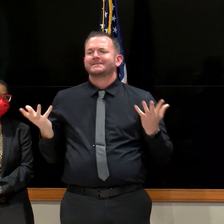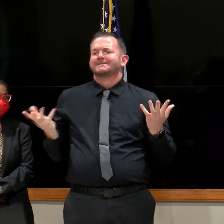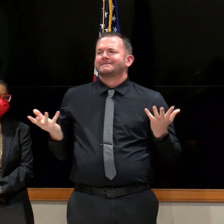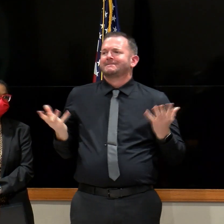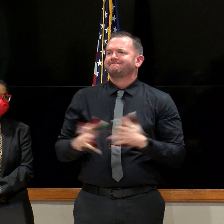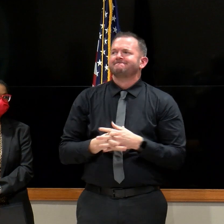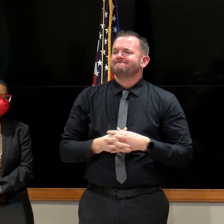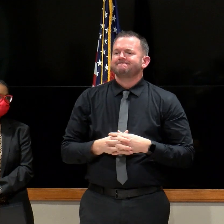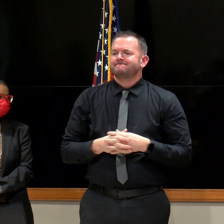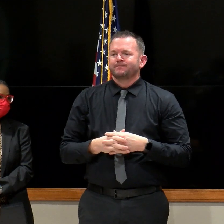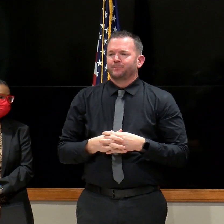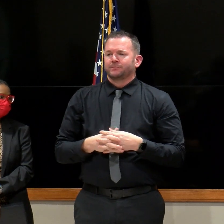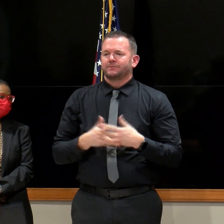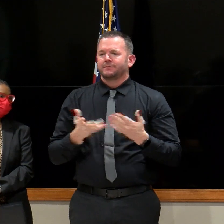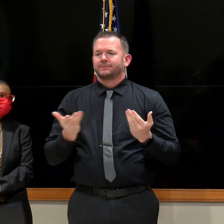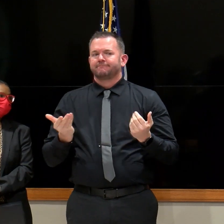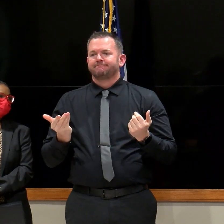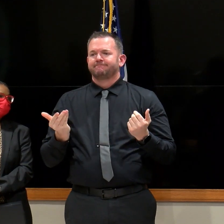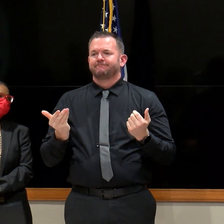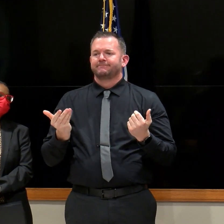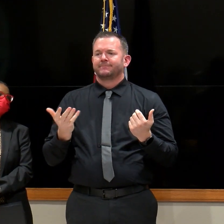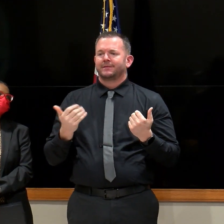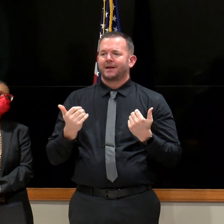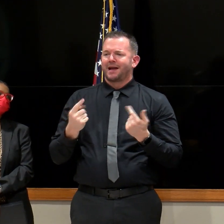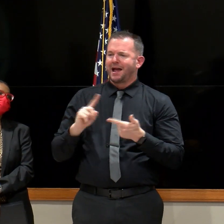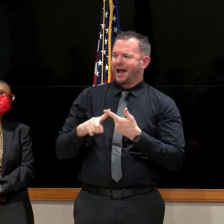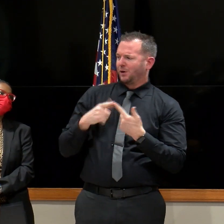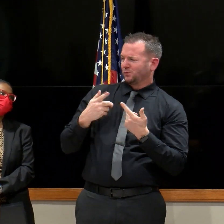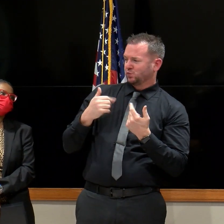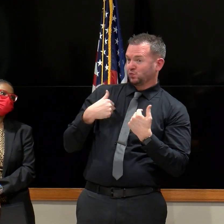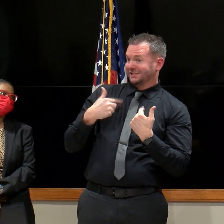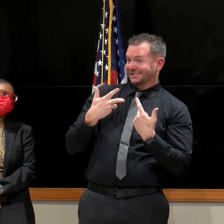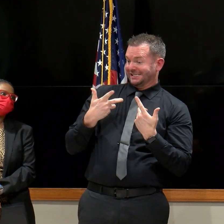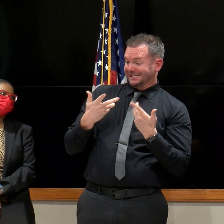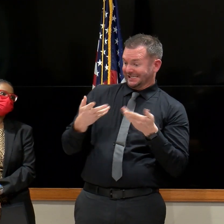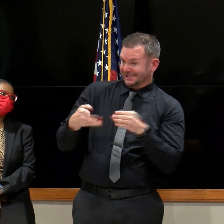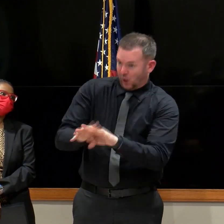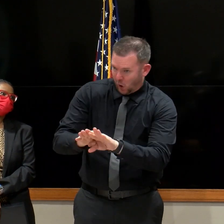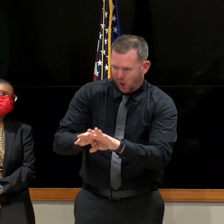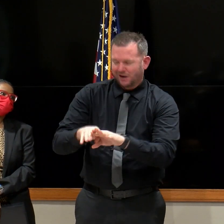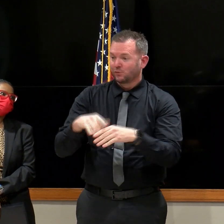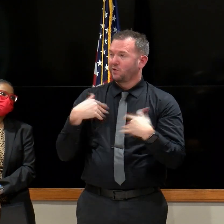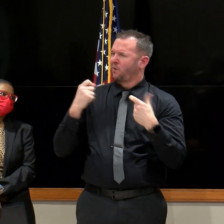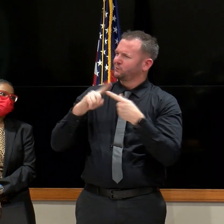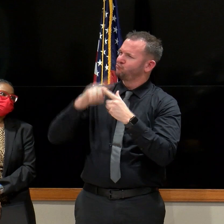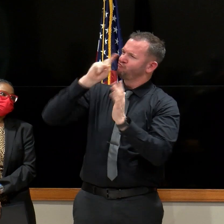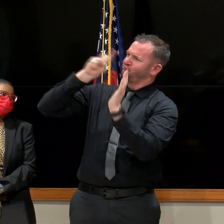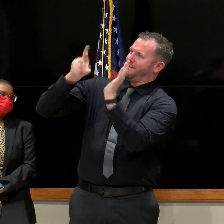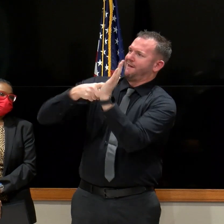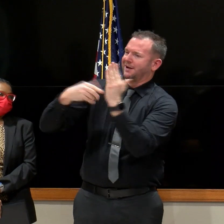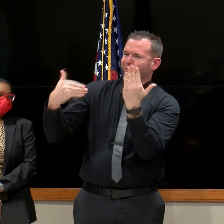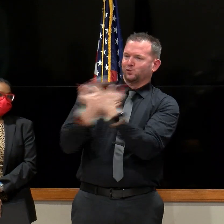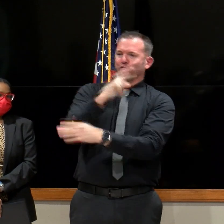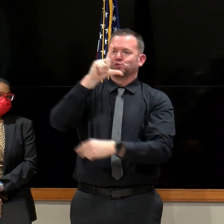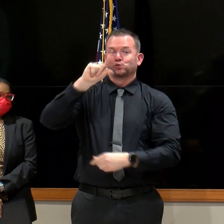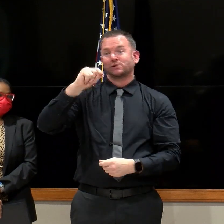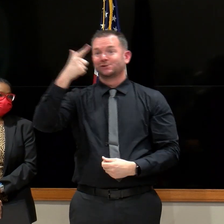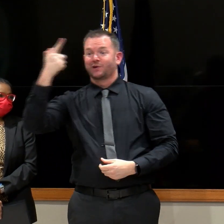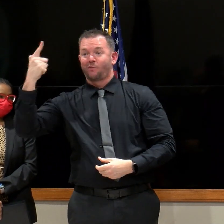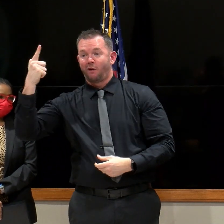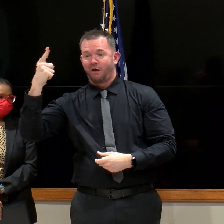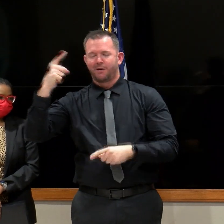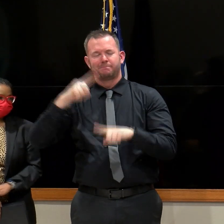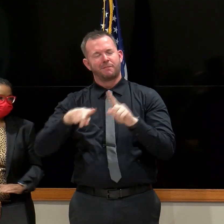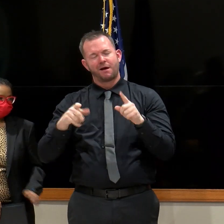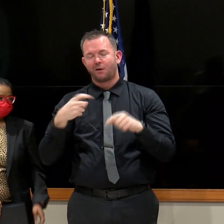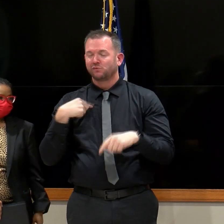want to say to people as it relates to the New Year's Eve festivities, it cannot, must not be the same as they have been